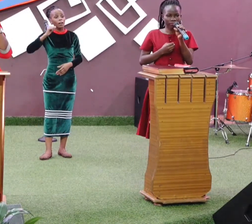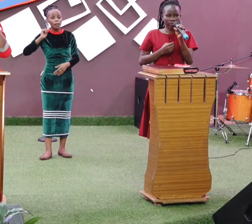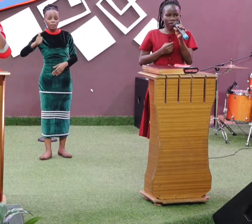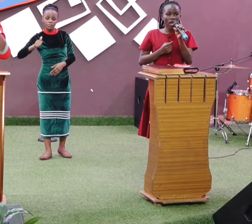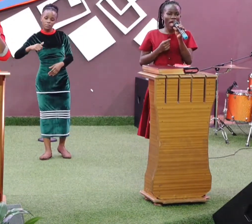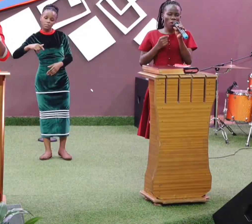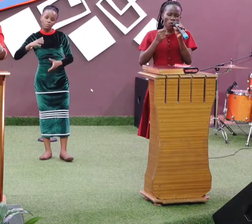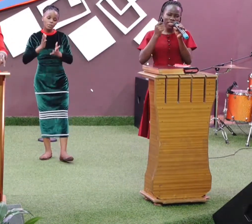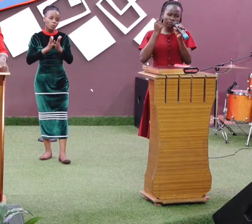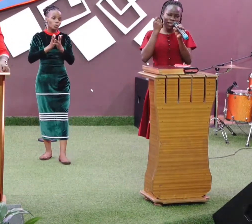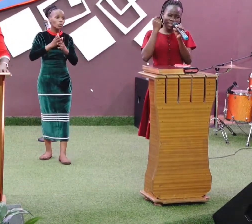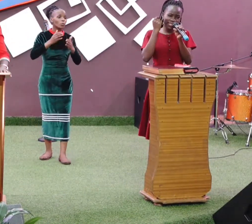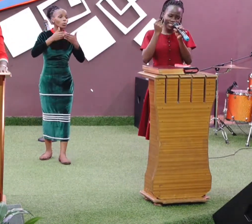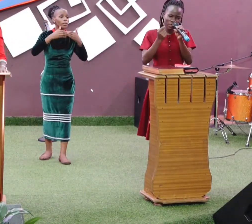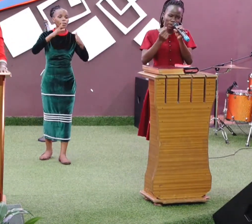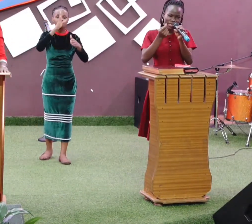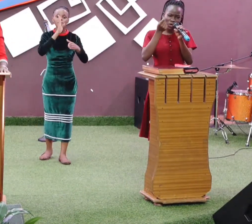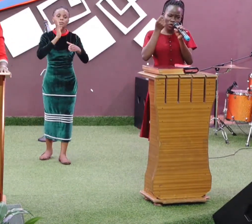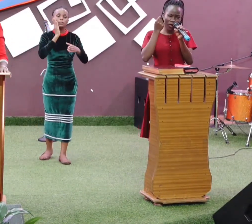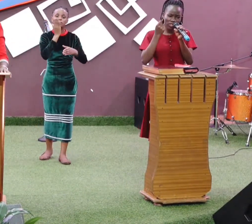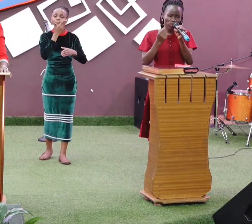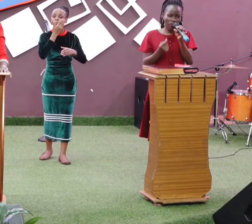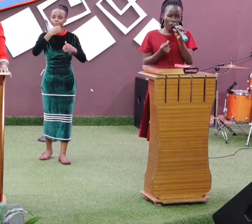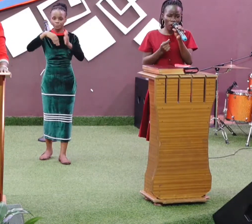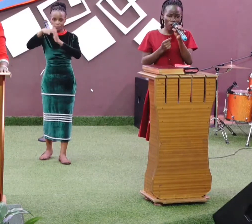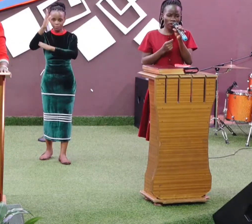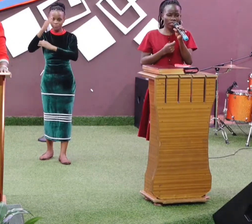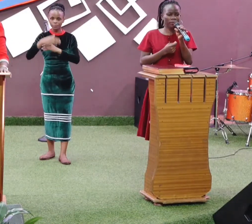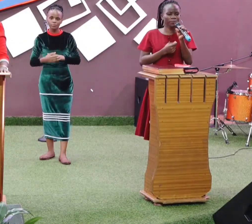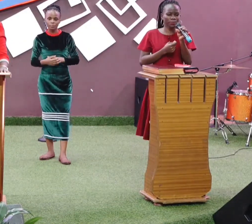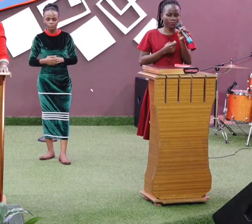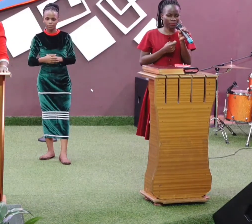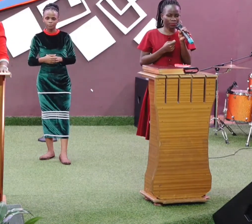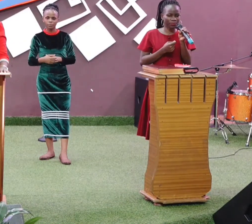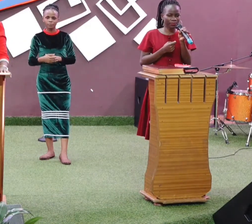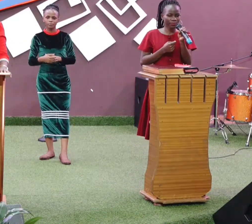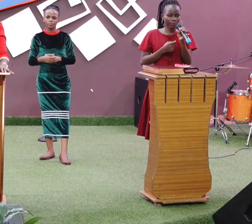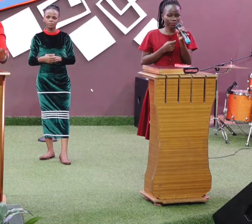I went by that gate by the grace of God.